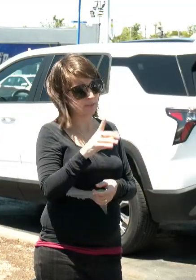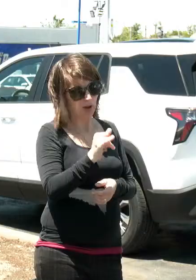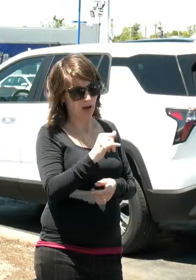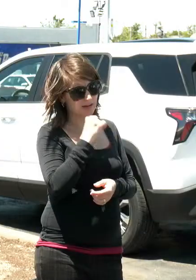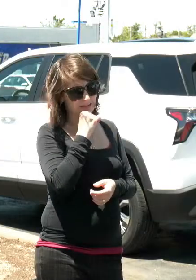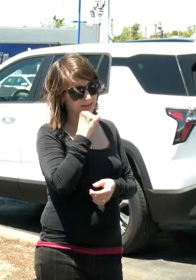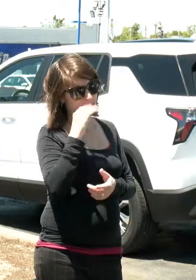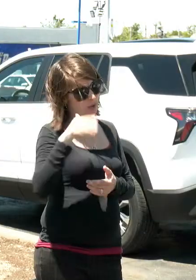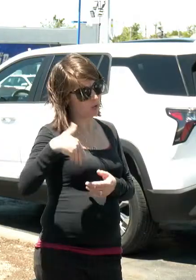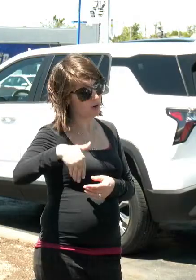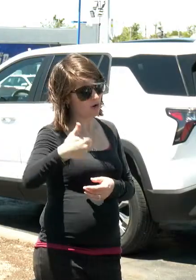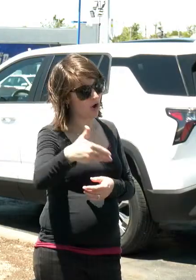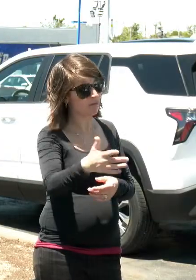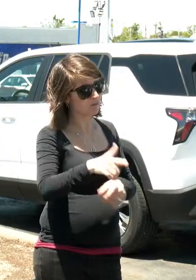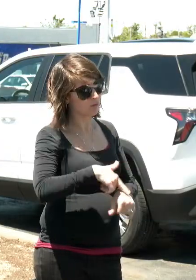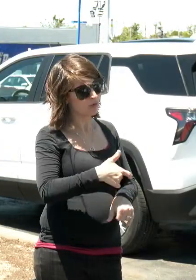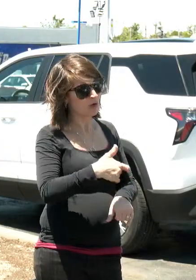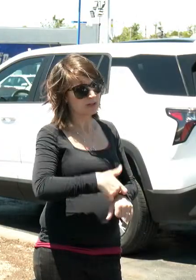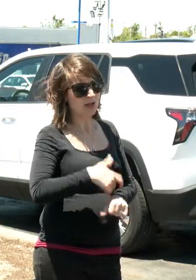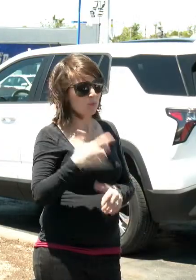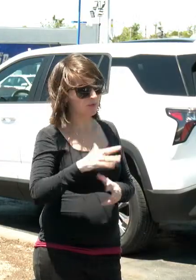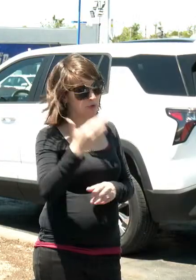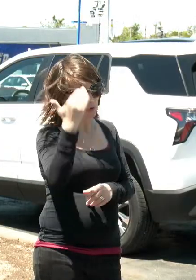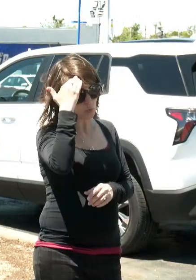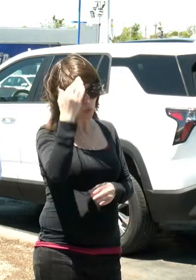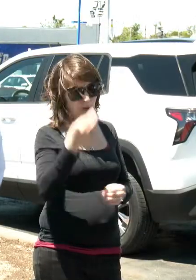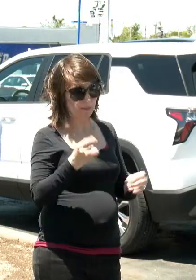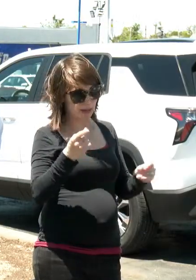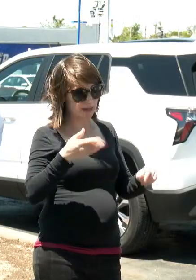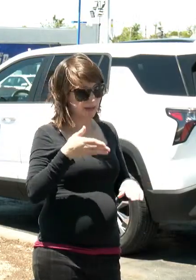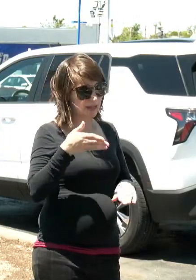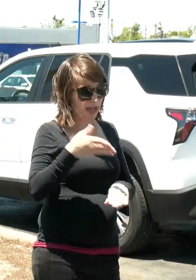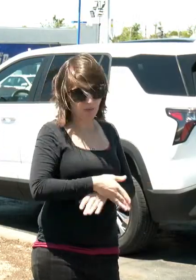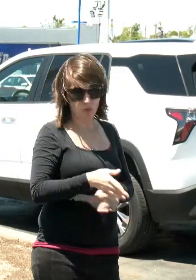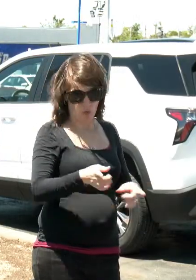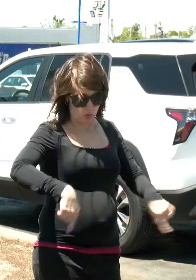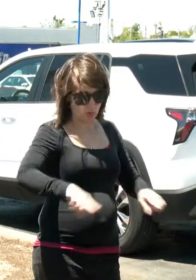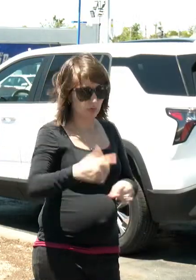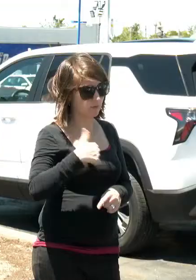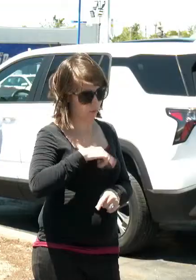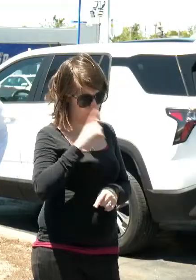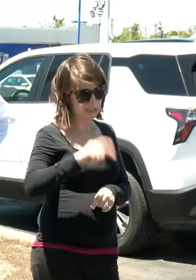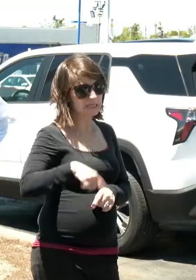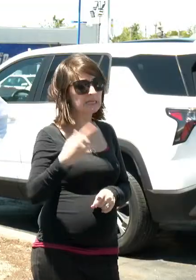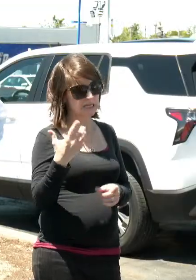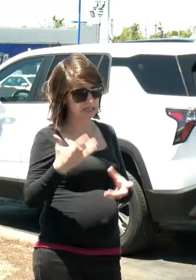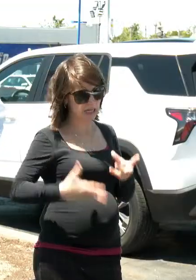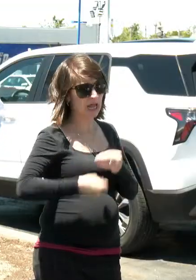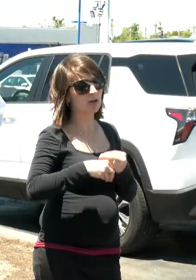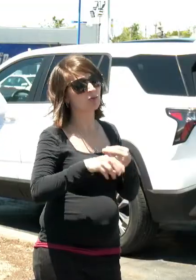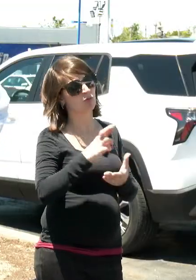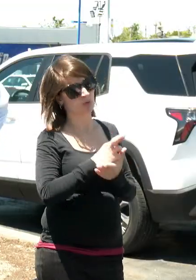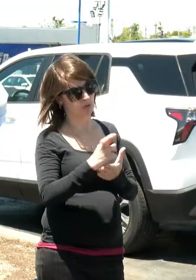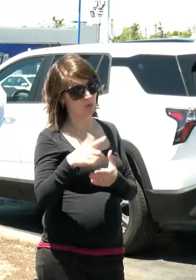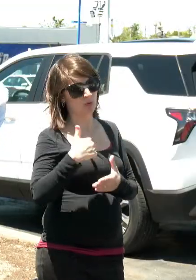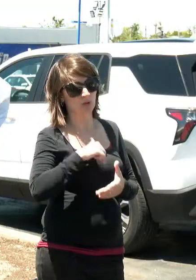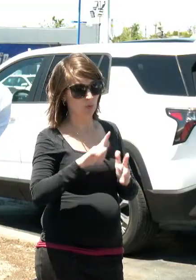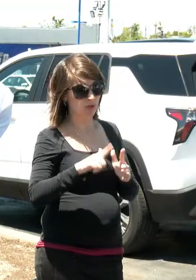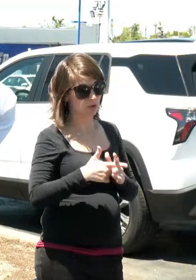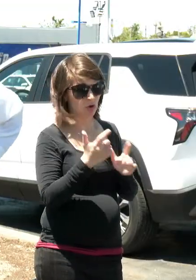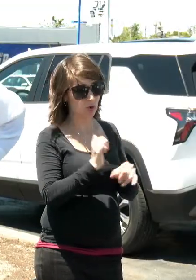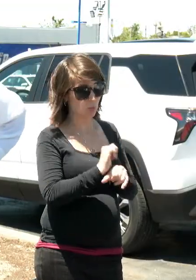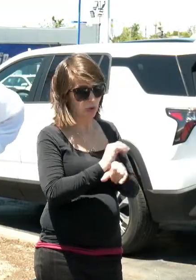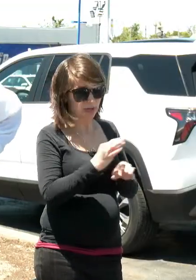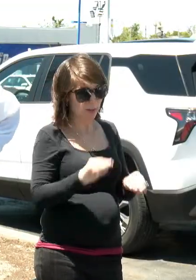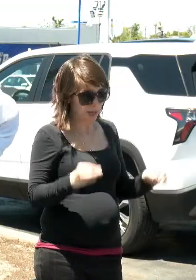for some time, and it was clear to us immediately in the aftermath that we needed additional resources, and we mobilized immediately to do that,